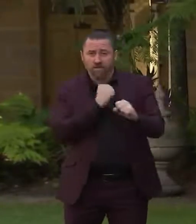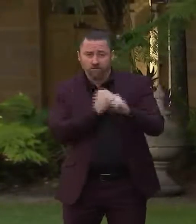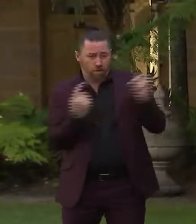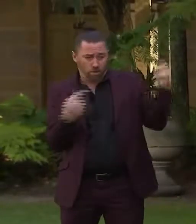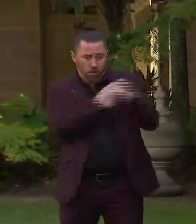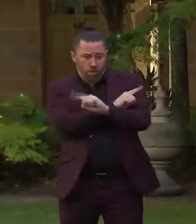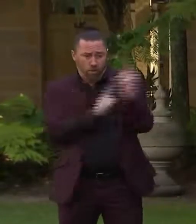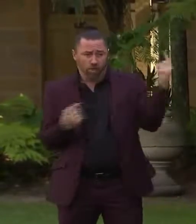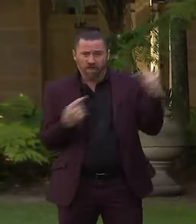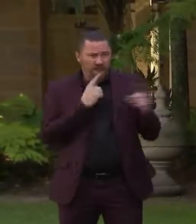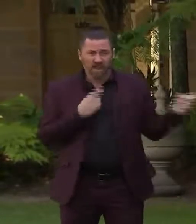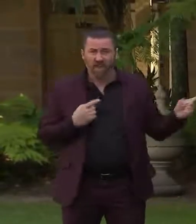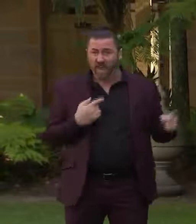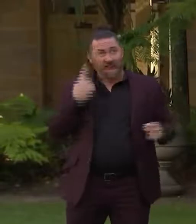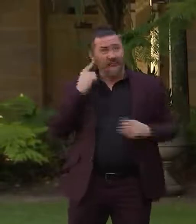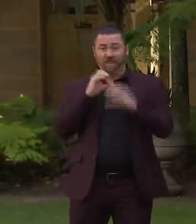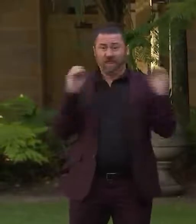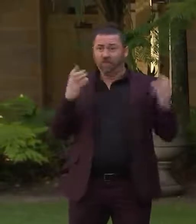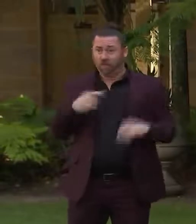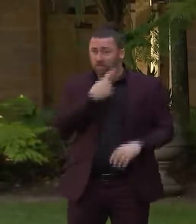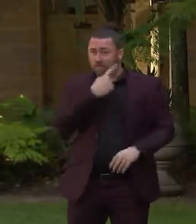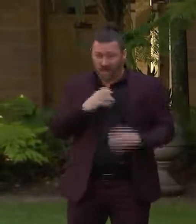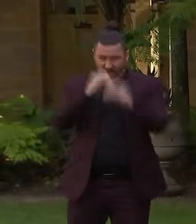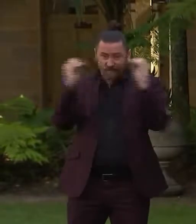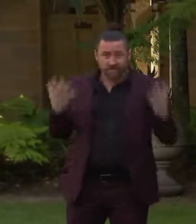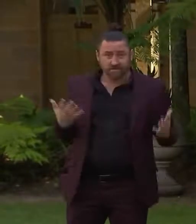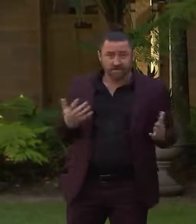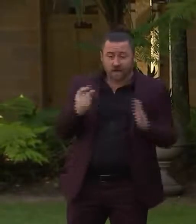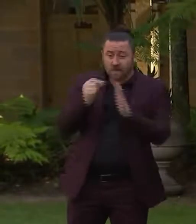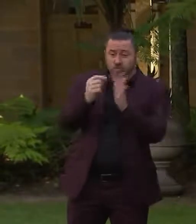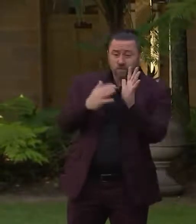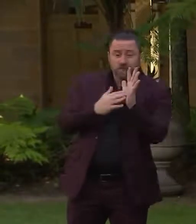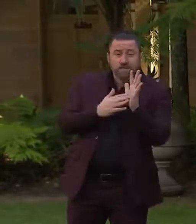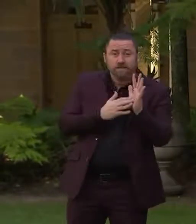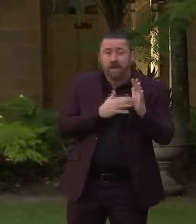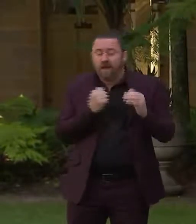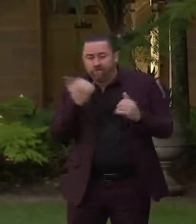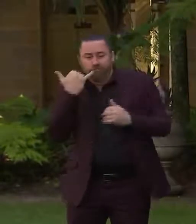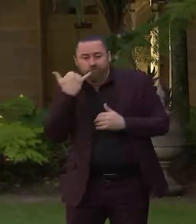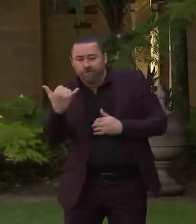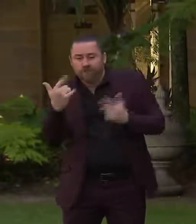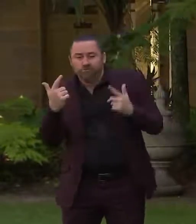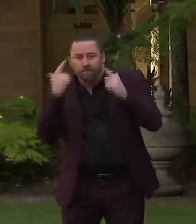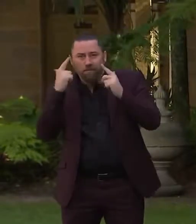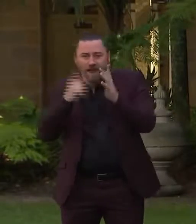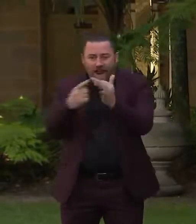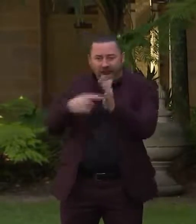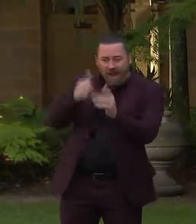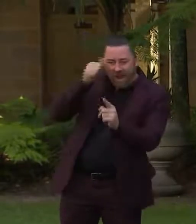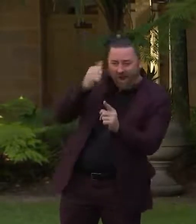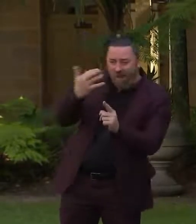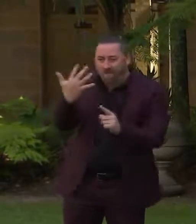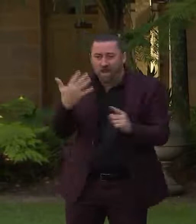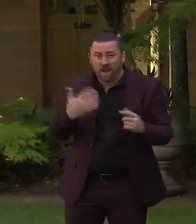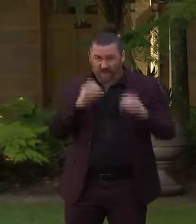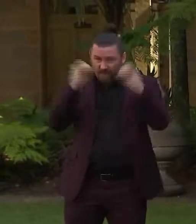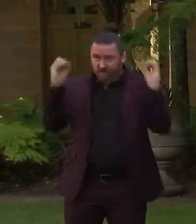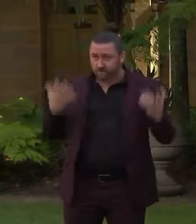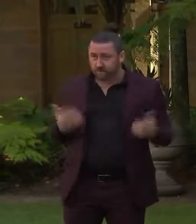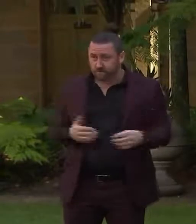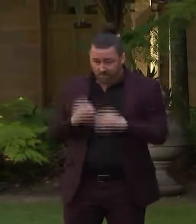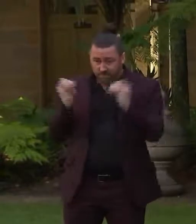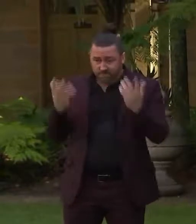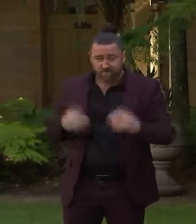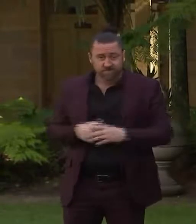Well, there's been almost no communication. You know, the Prime Minister has not contacted the Premier about this at all. The